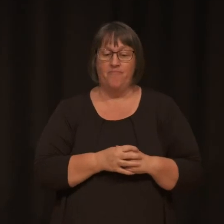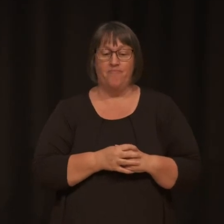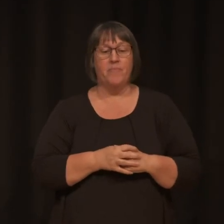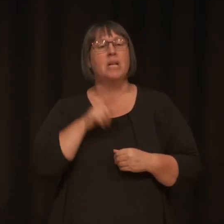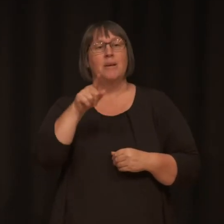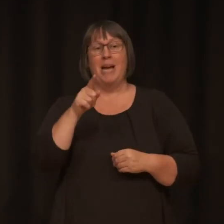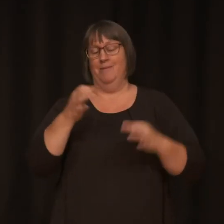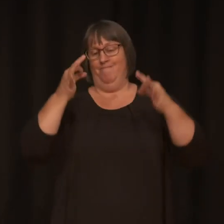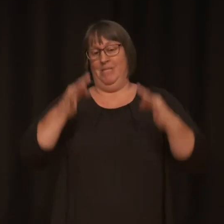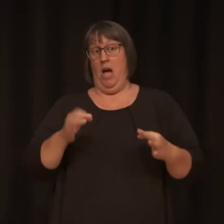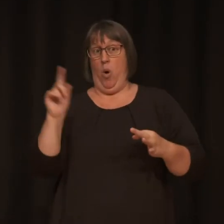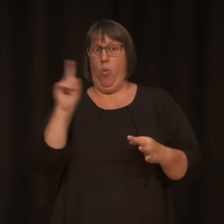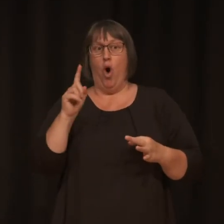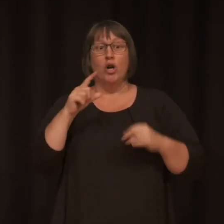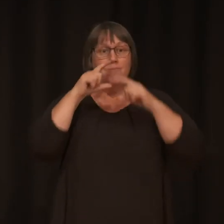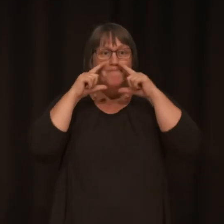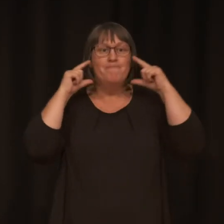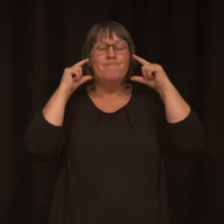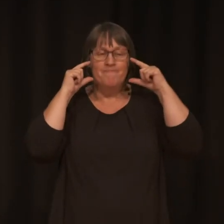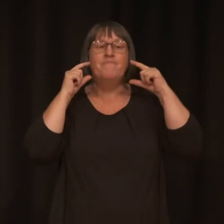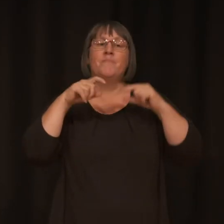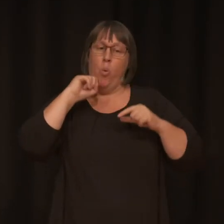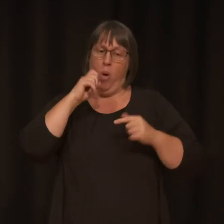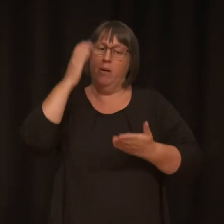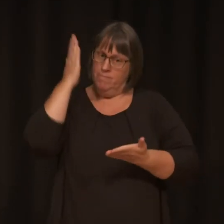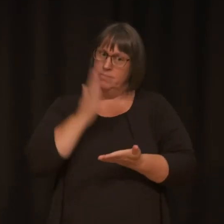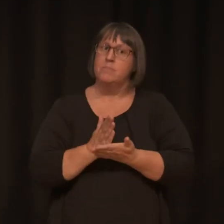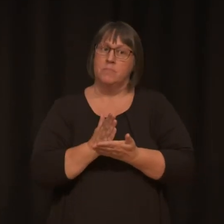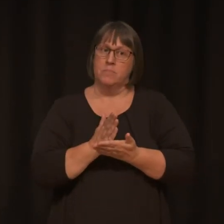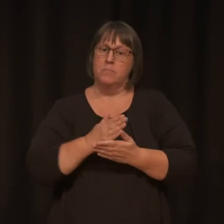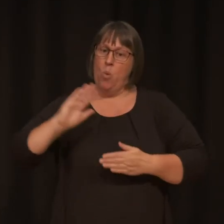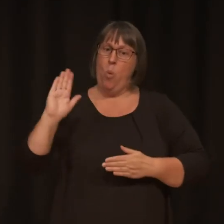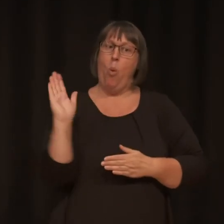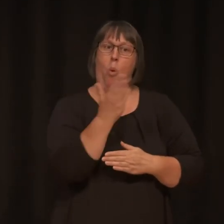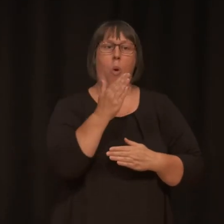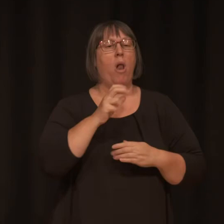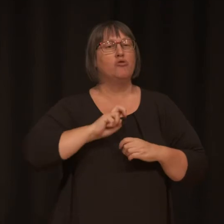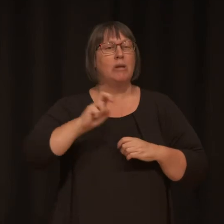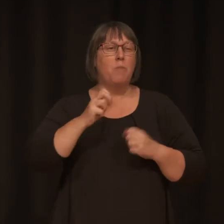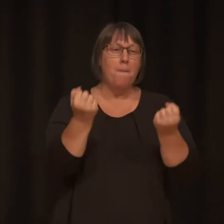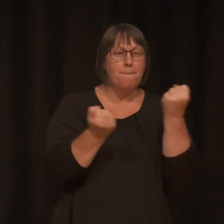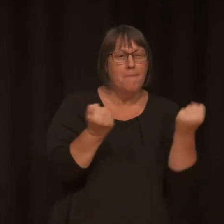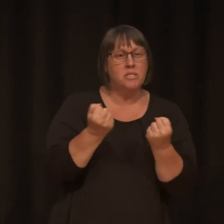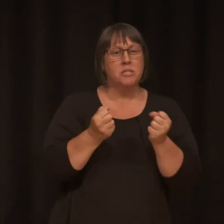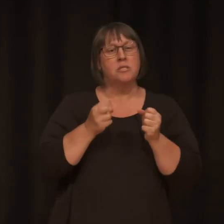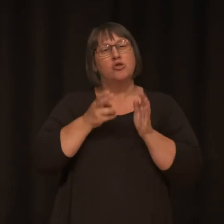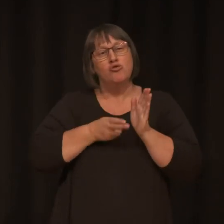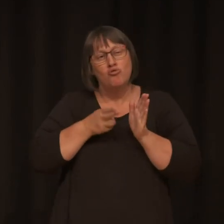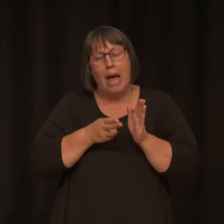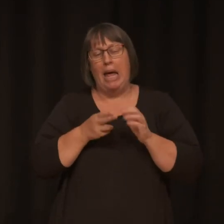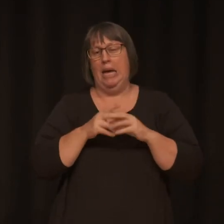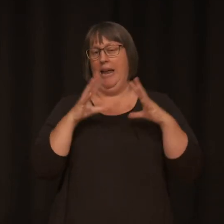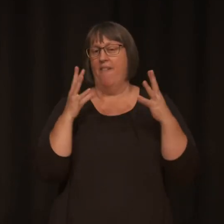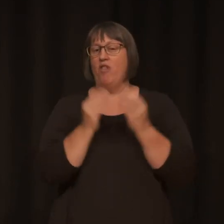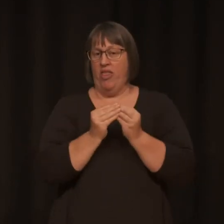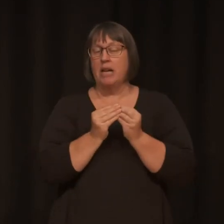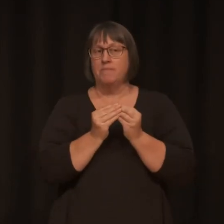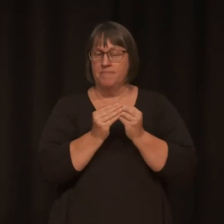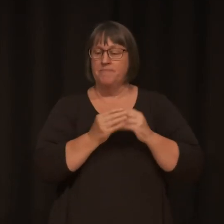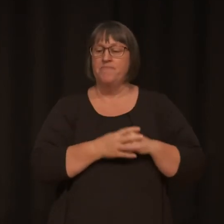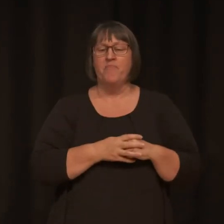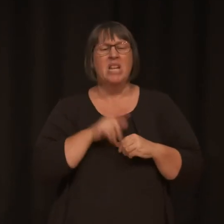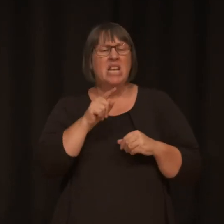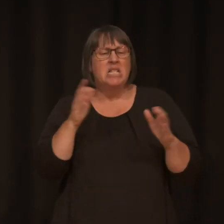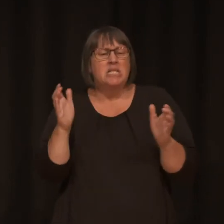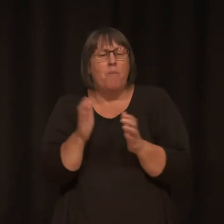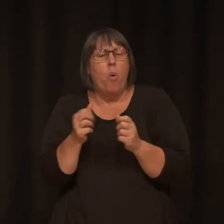coverings mandatory on all public transport across all of New Zealand at both alert levels 1 and 2. In small passenger